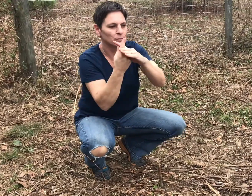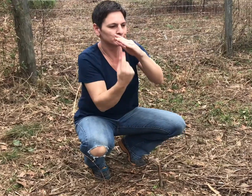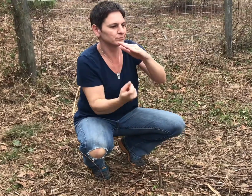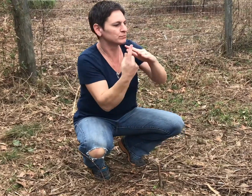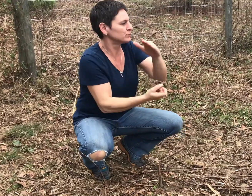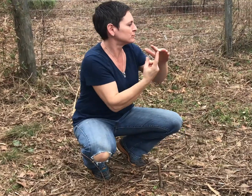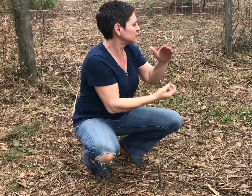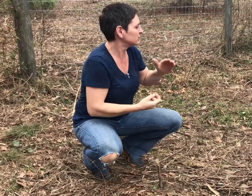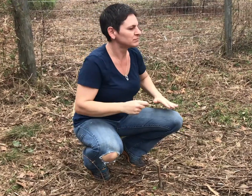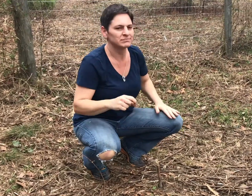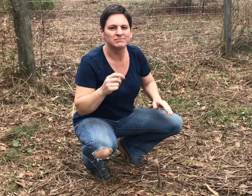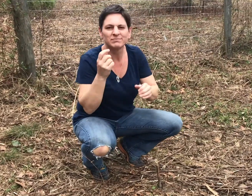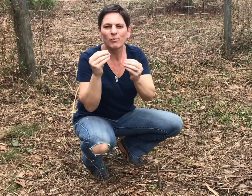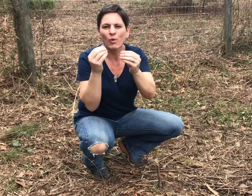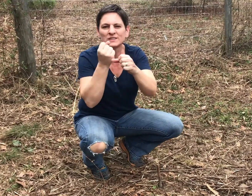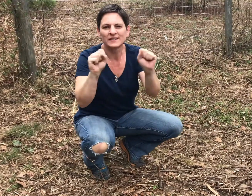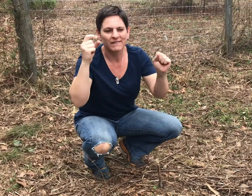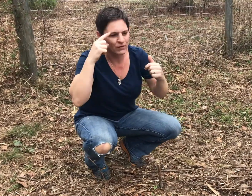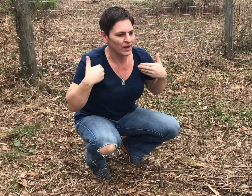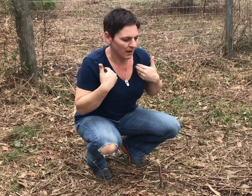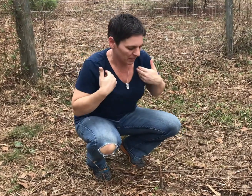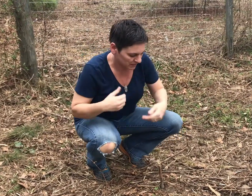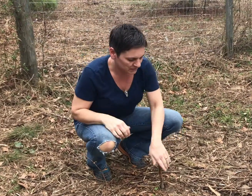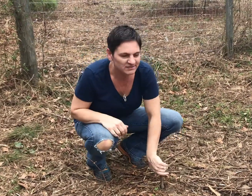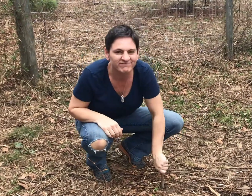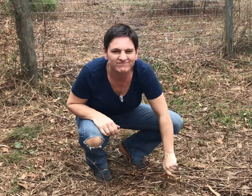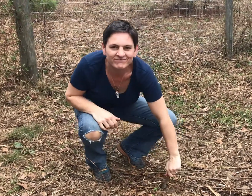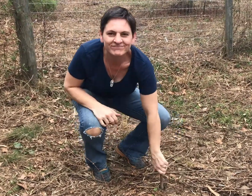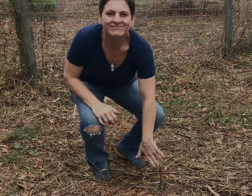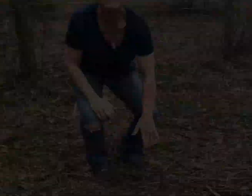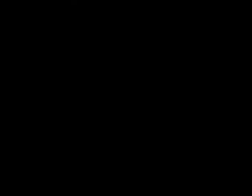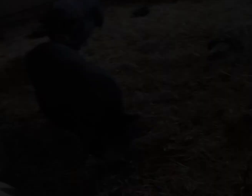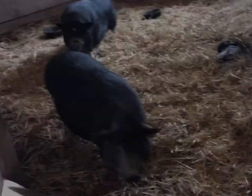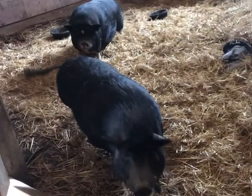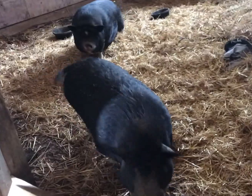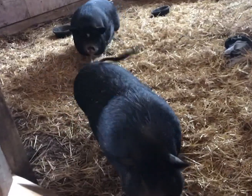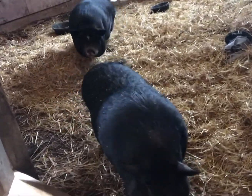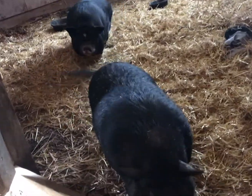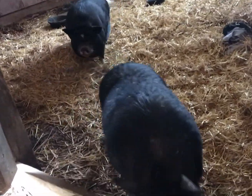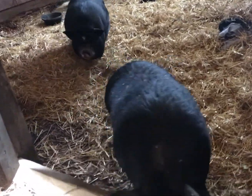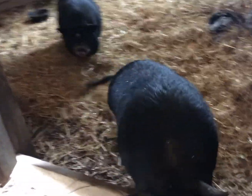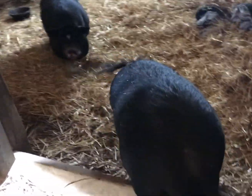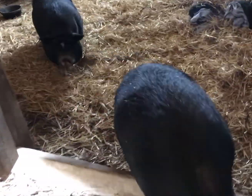out so we don't have these poking up out of the ground and keep it safer for the animals.